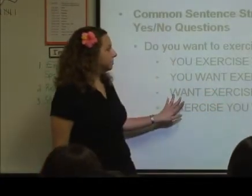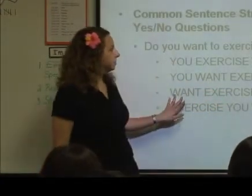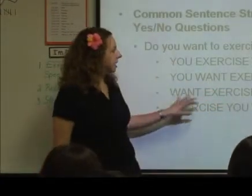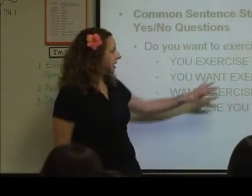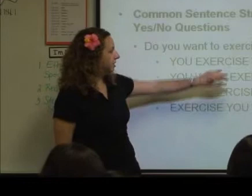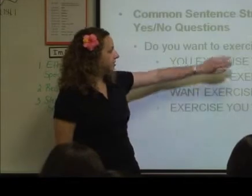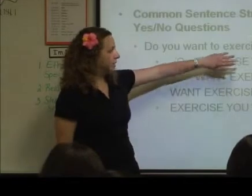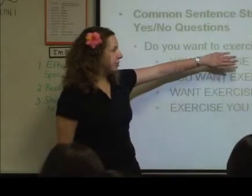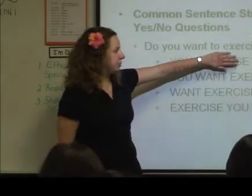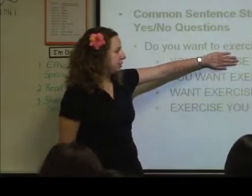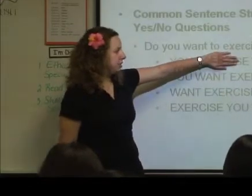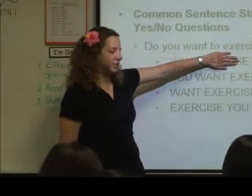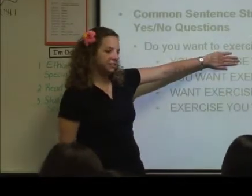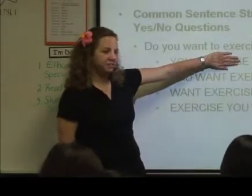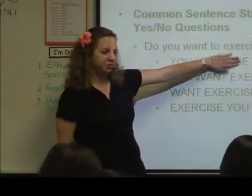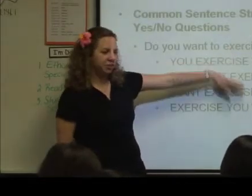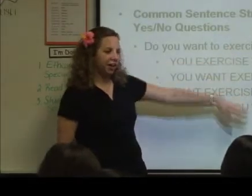and plug in whatever your word is for that.